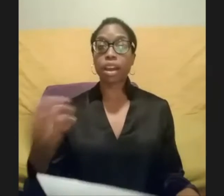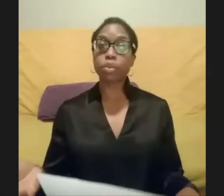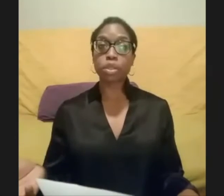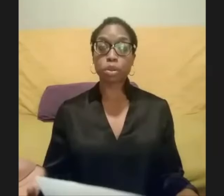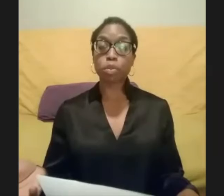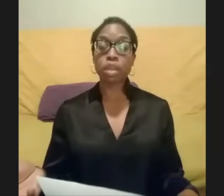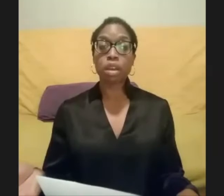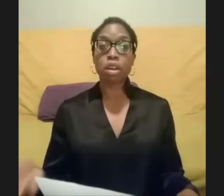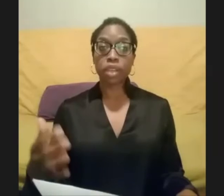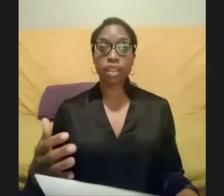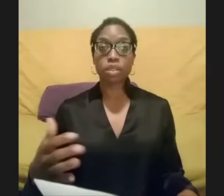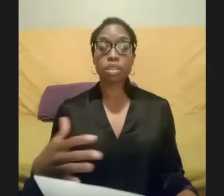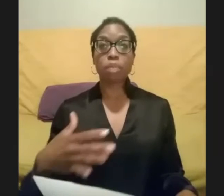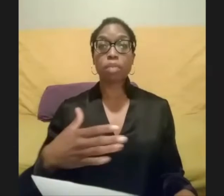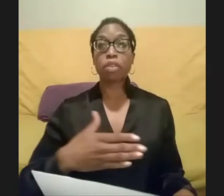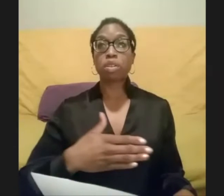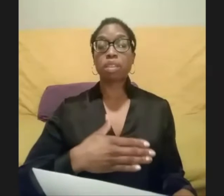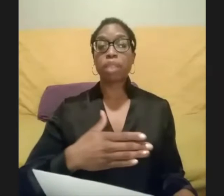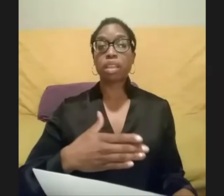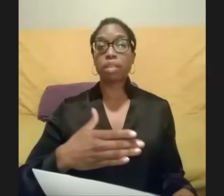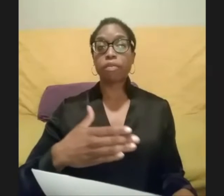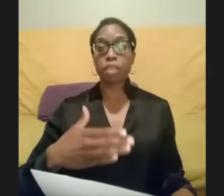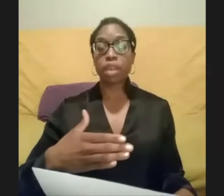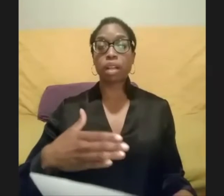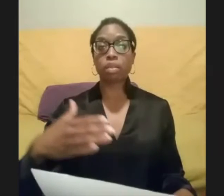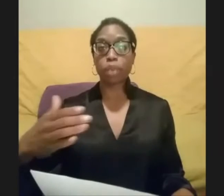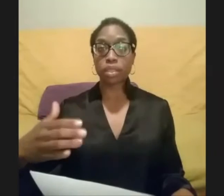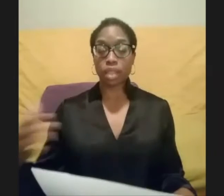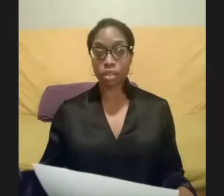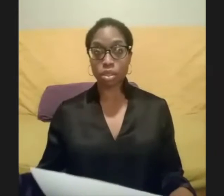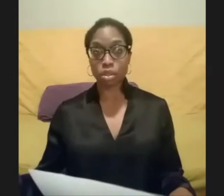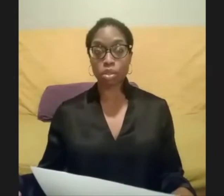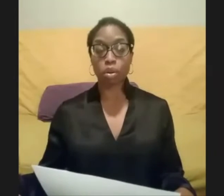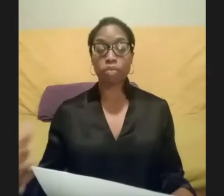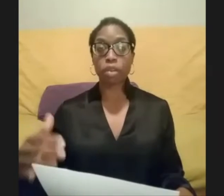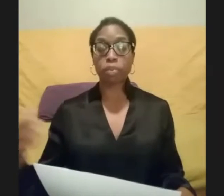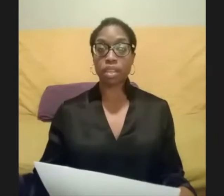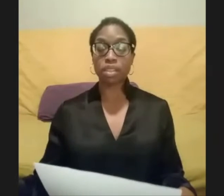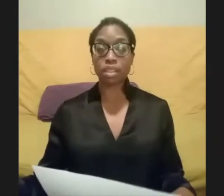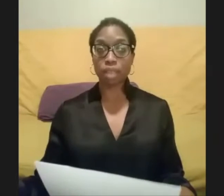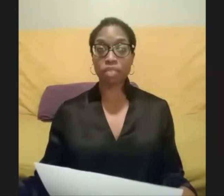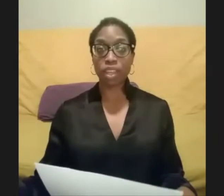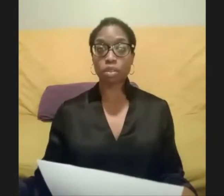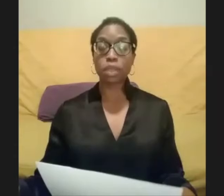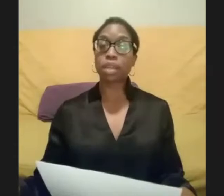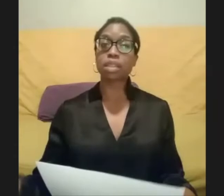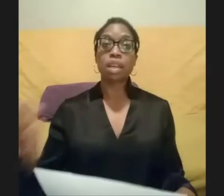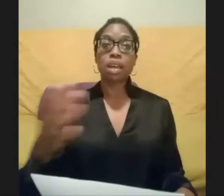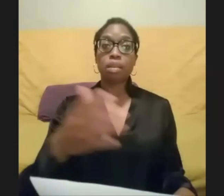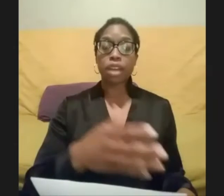risk groups for cancers. I'm going to be focusing on mainly female-based cancers or female-presenting type of cancers, because my understanding